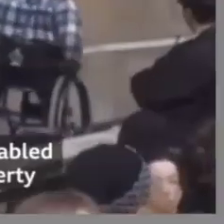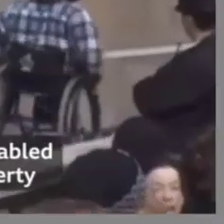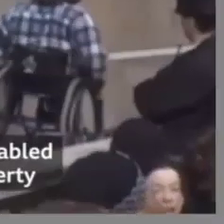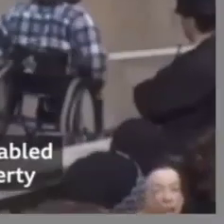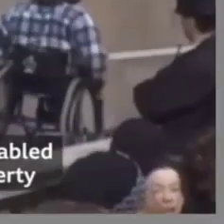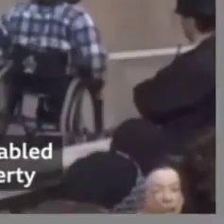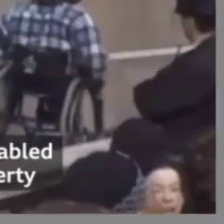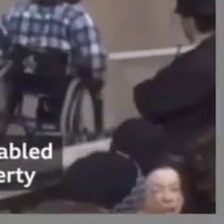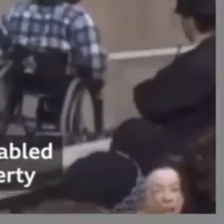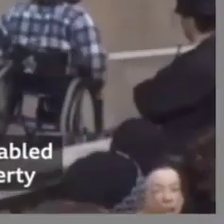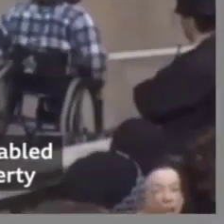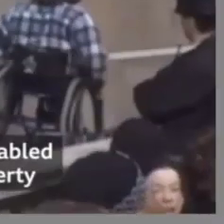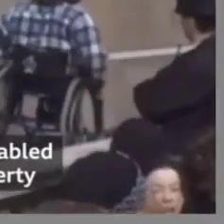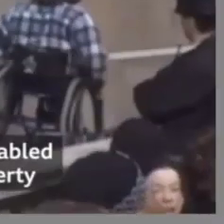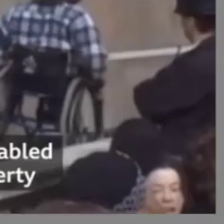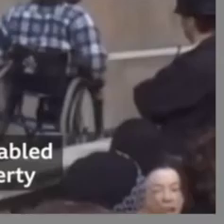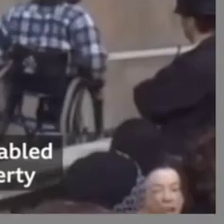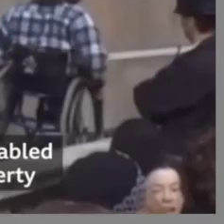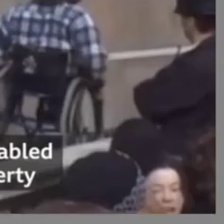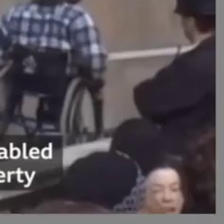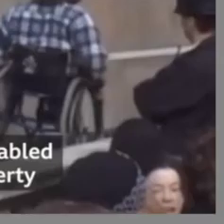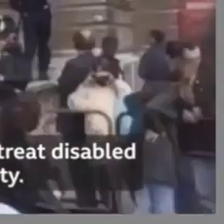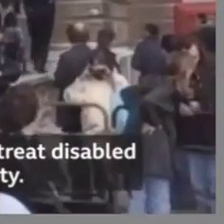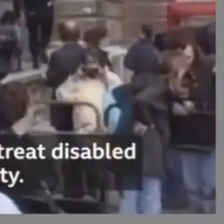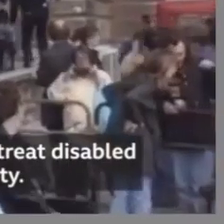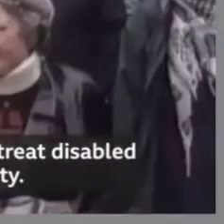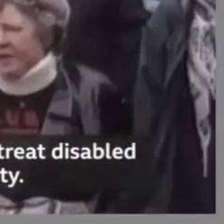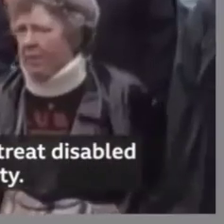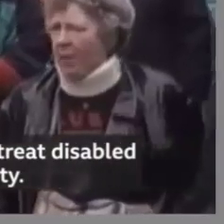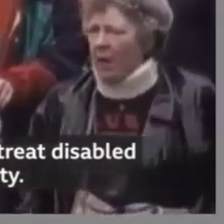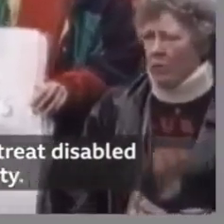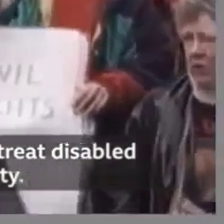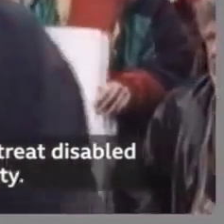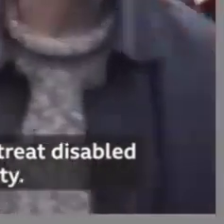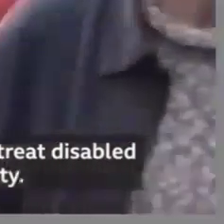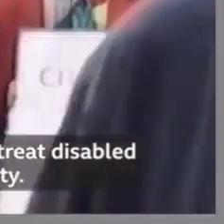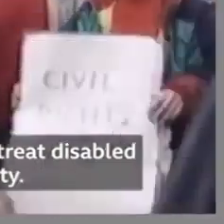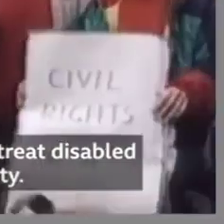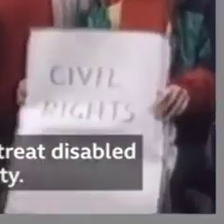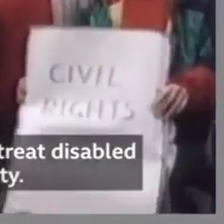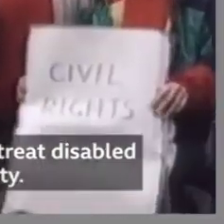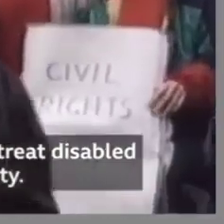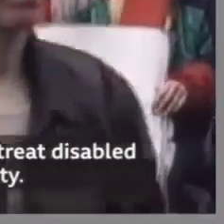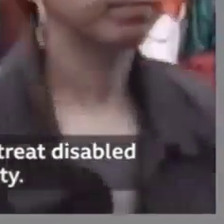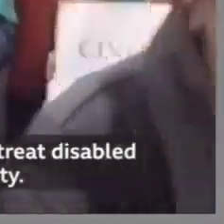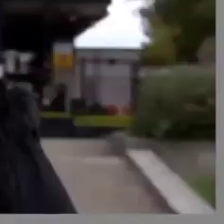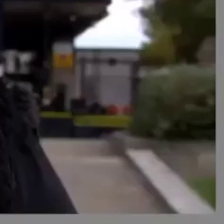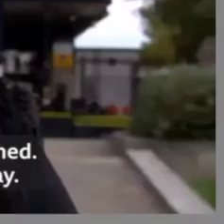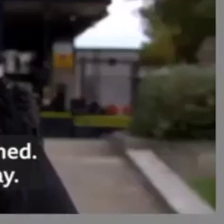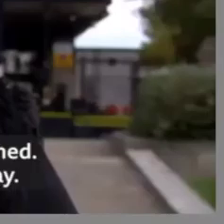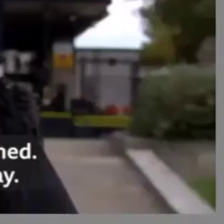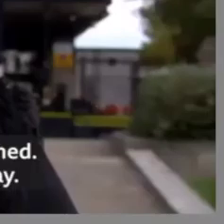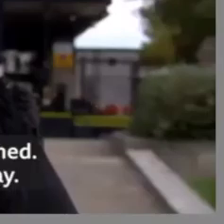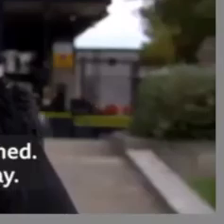A hell of a lot of disabled people live in poverty because of the way that we treat disabled people as a society.